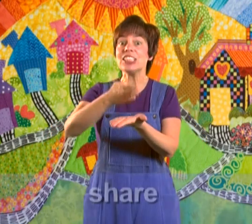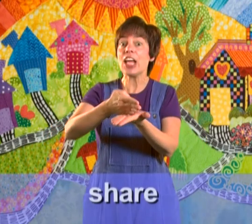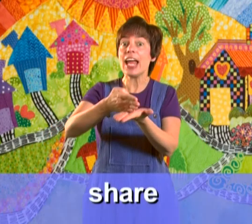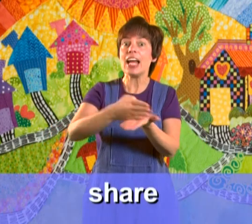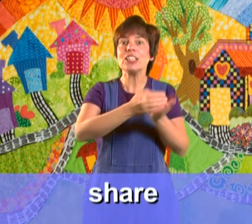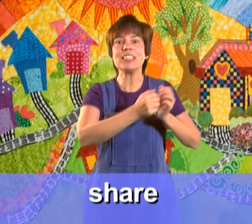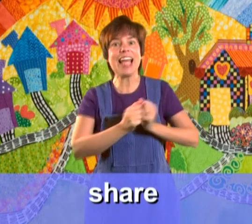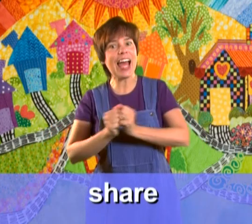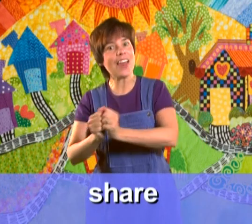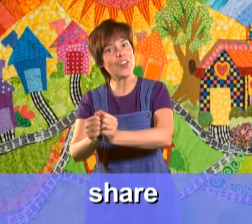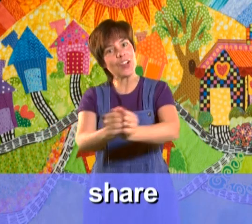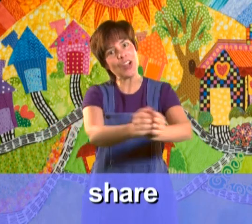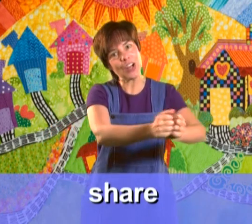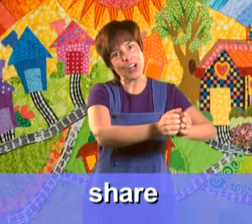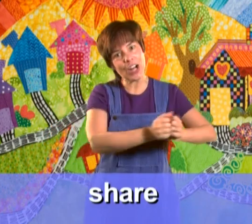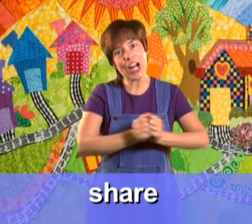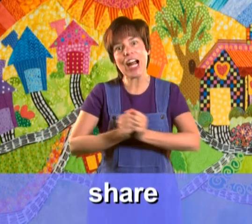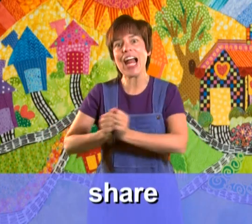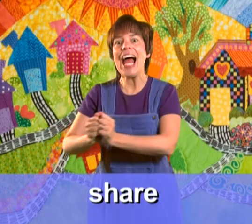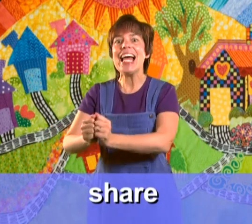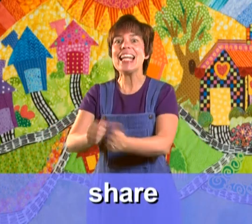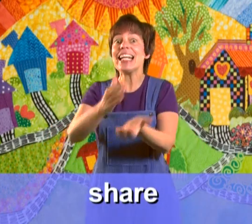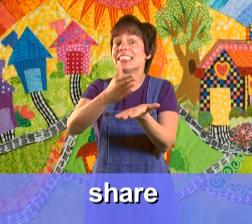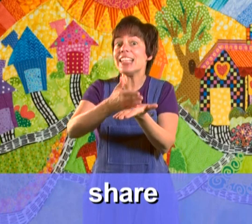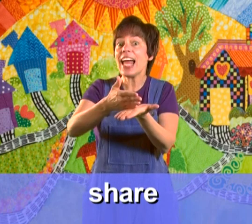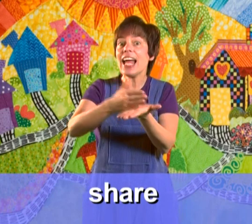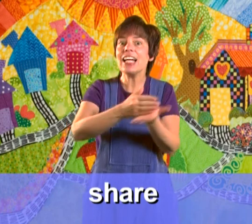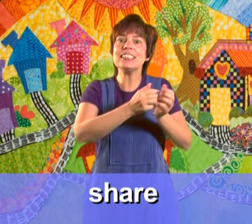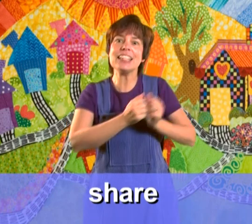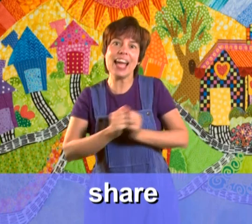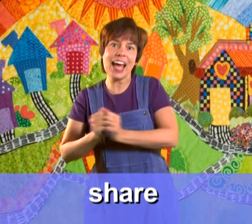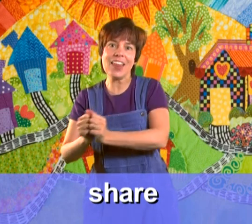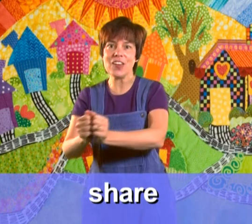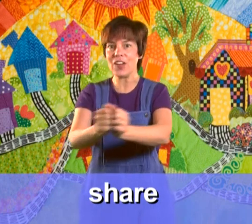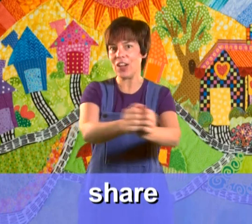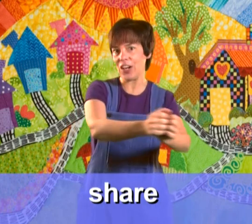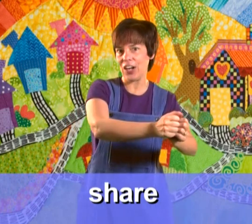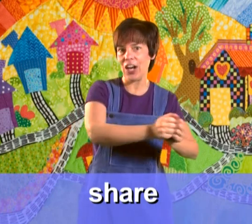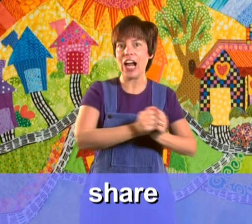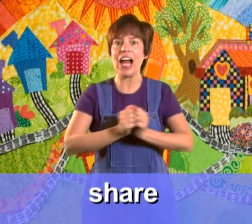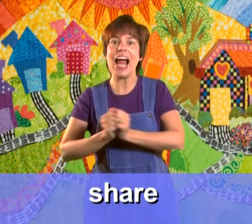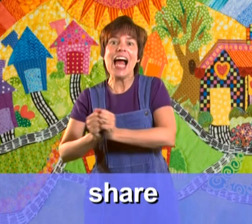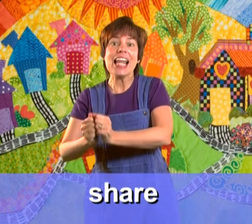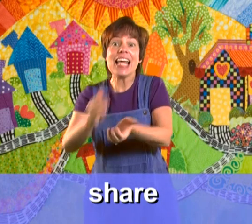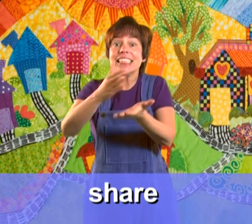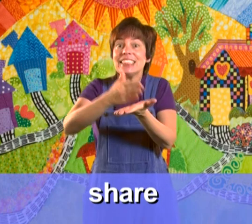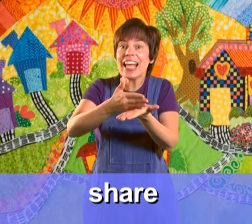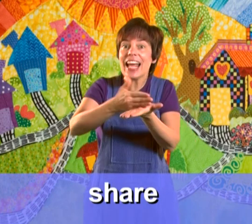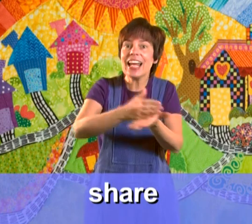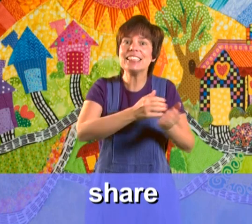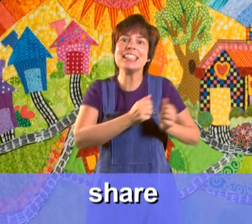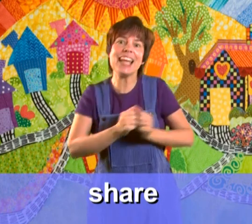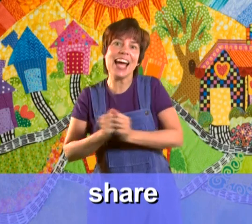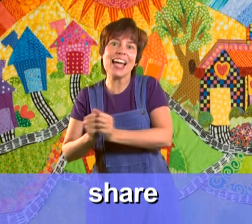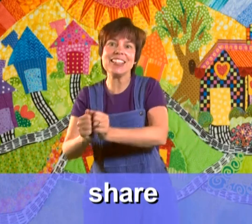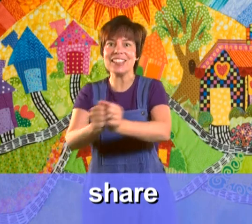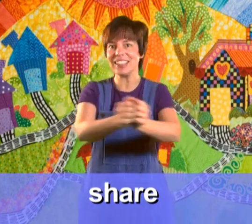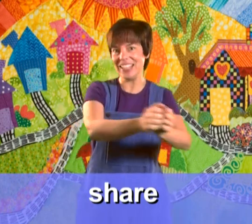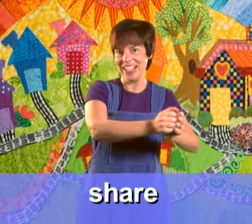Let's share together. Let's share together. Let's share together